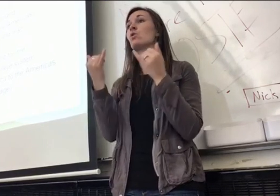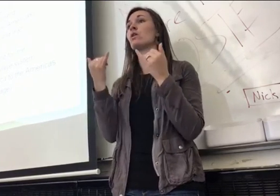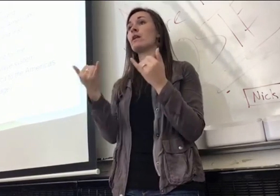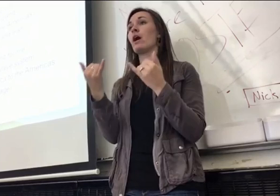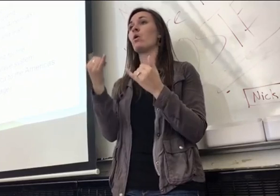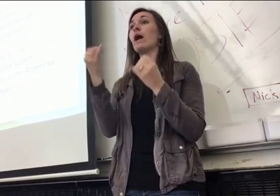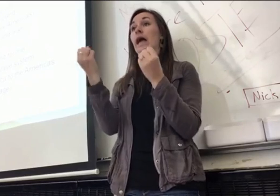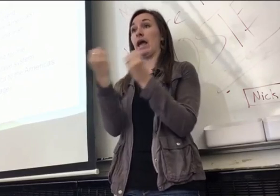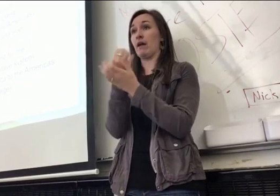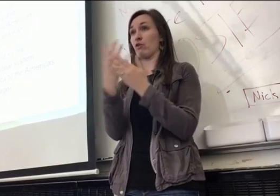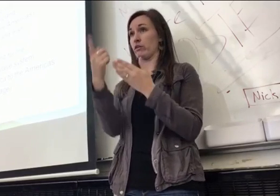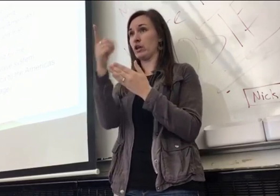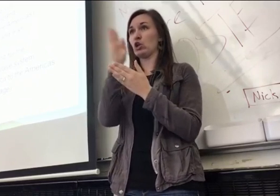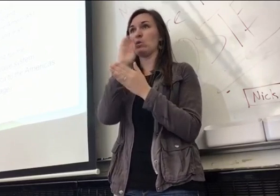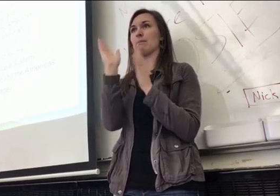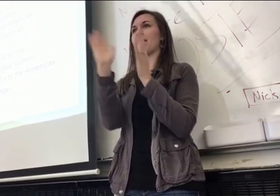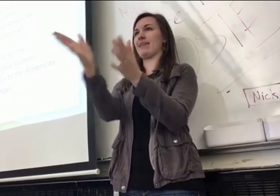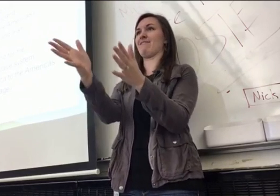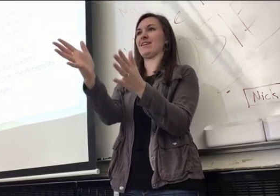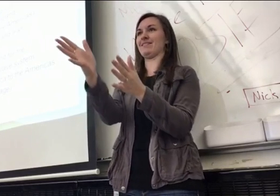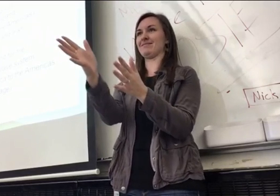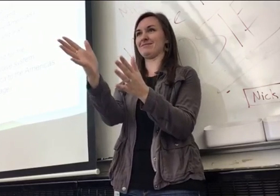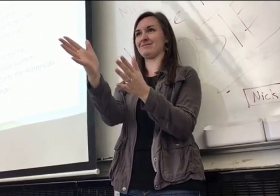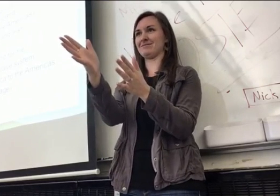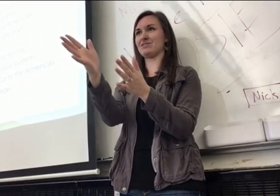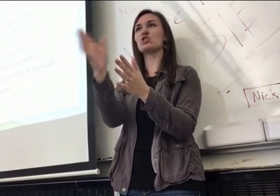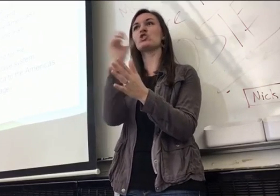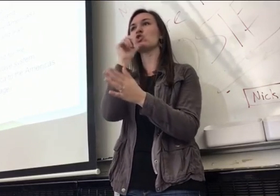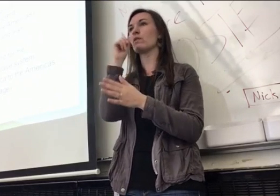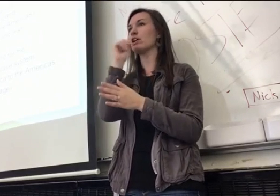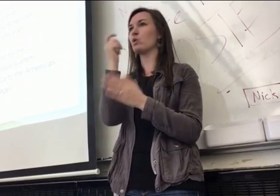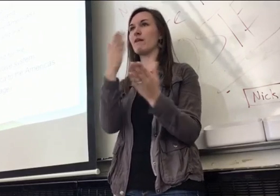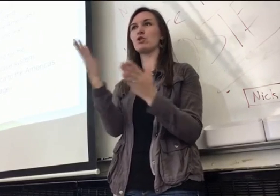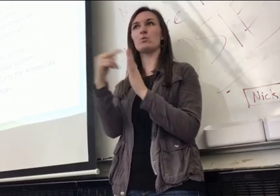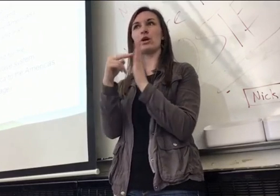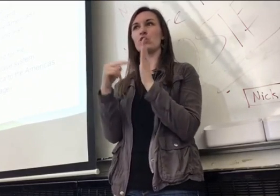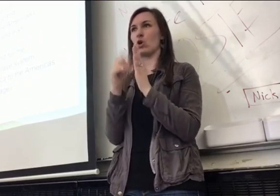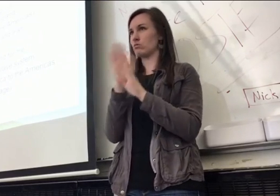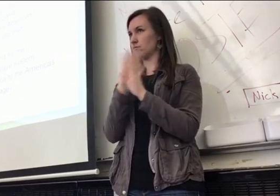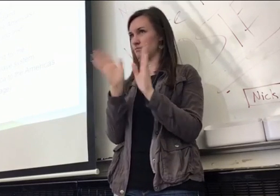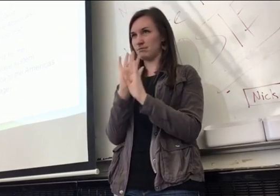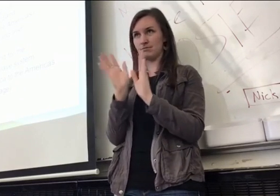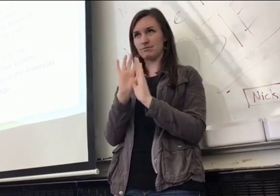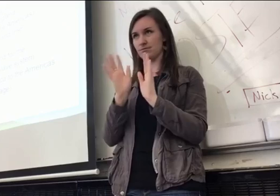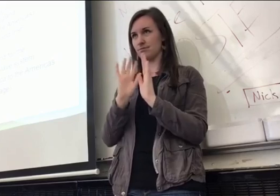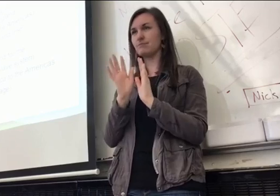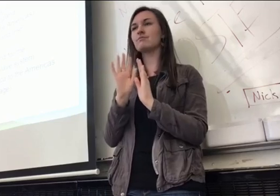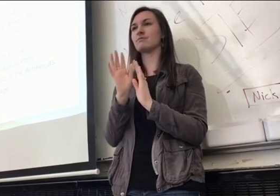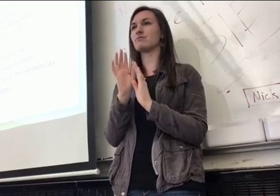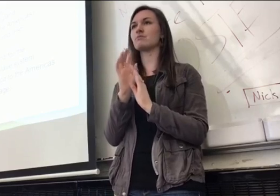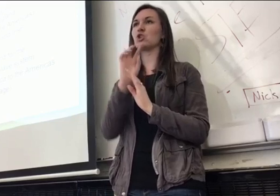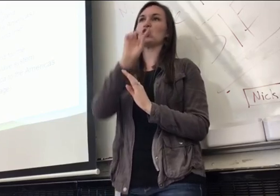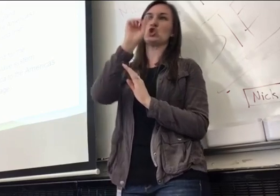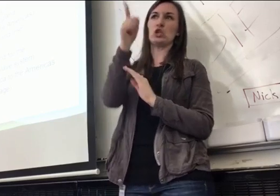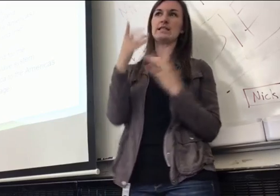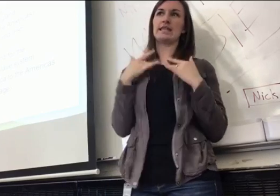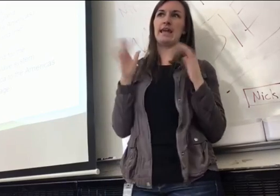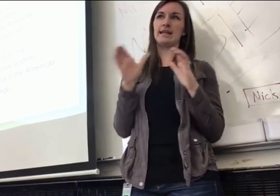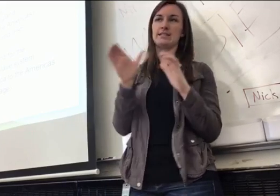leaving everything where you're at. So don't think you have to bring notes or anything like that. We're just going to do this activity.